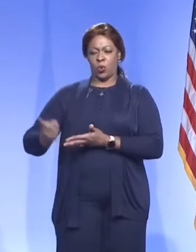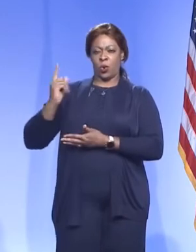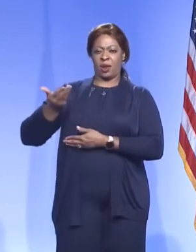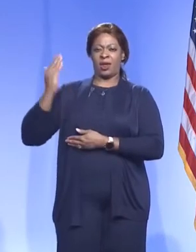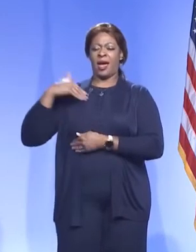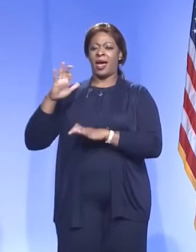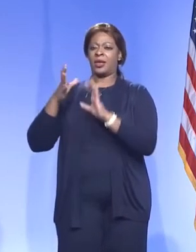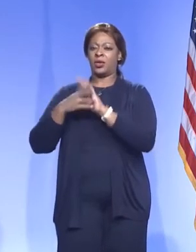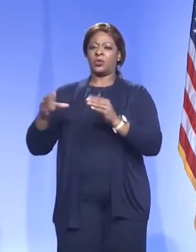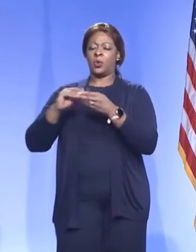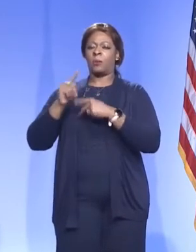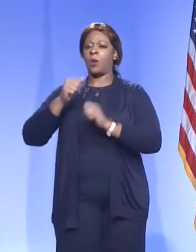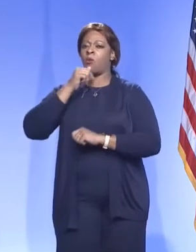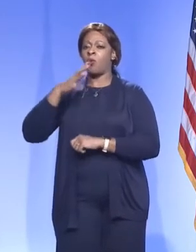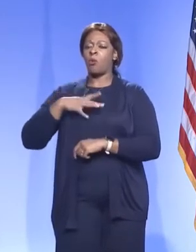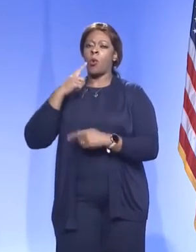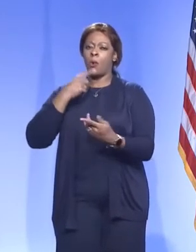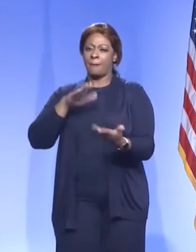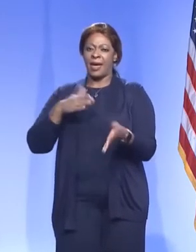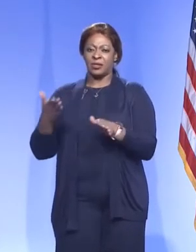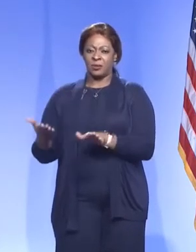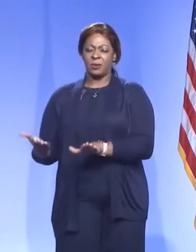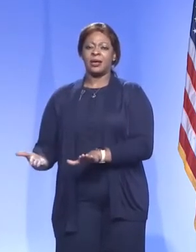Jenny DePrizio, Local 24.